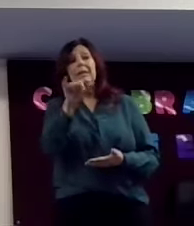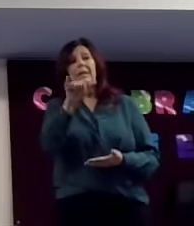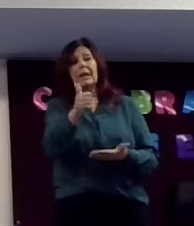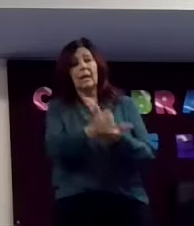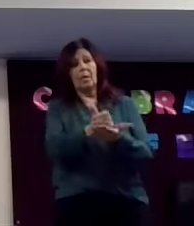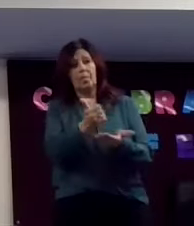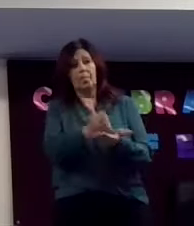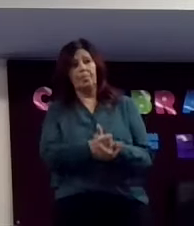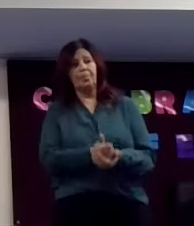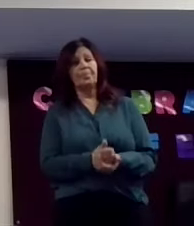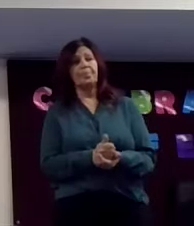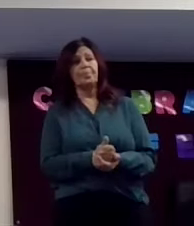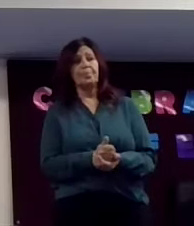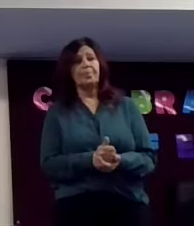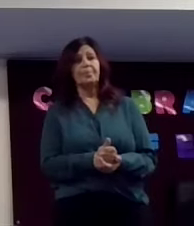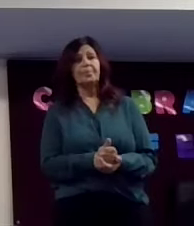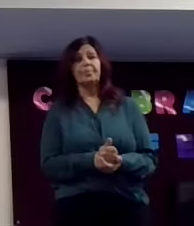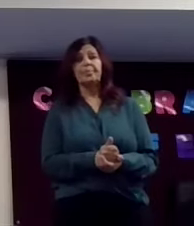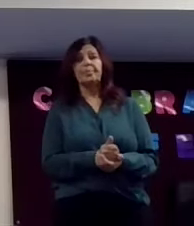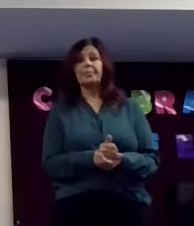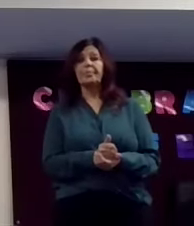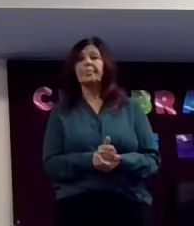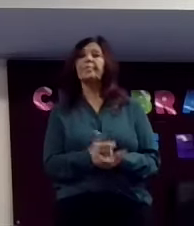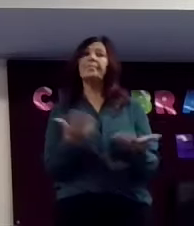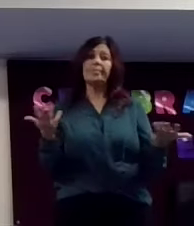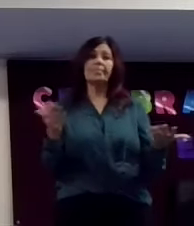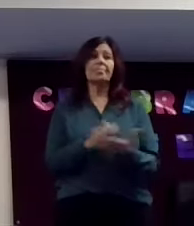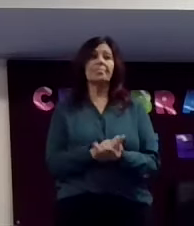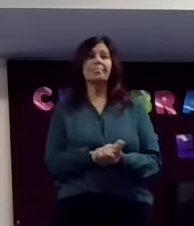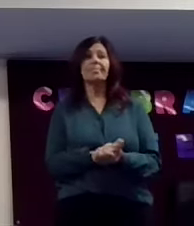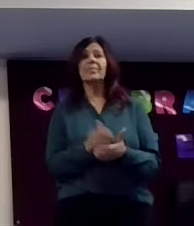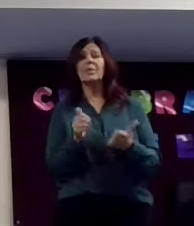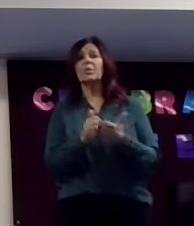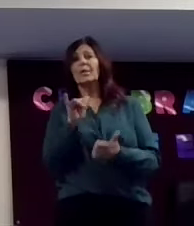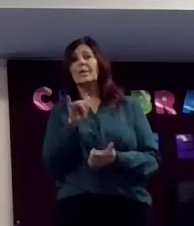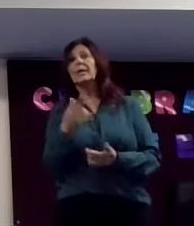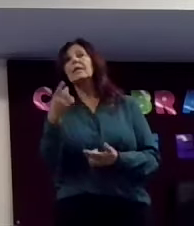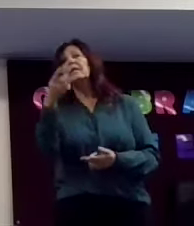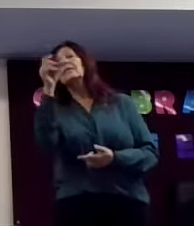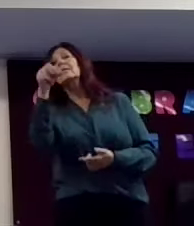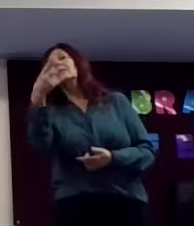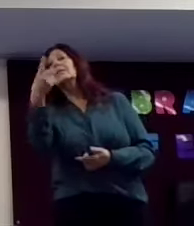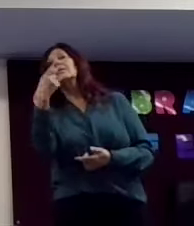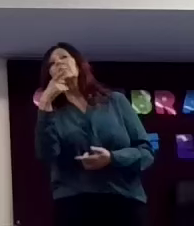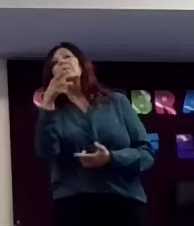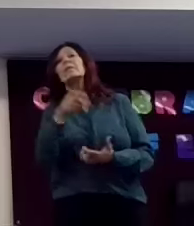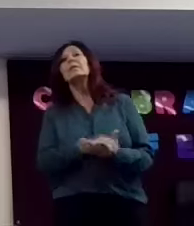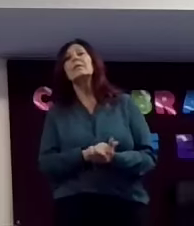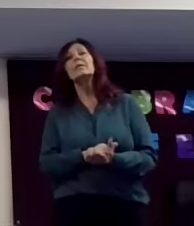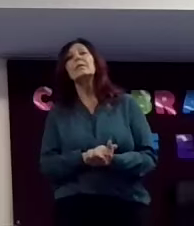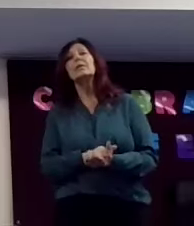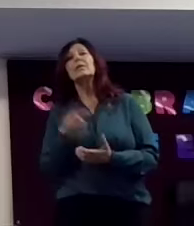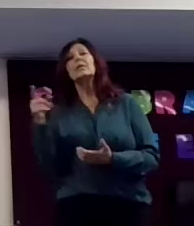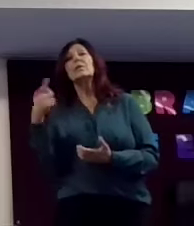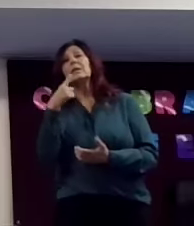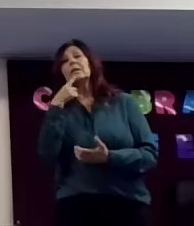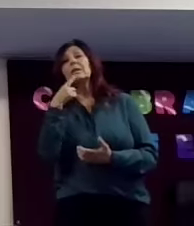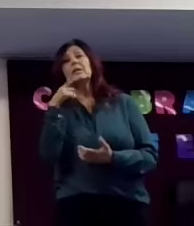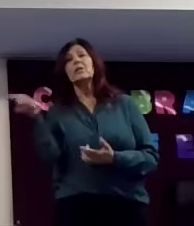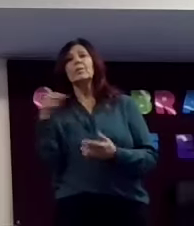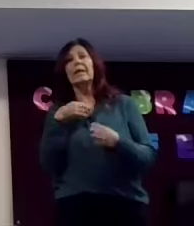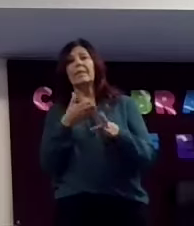help to be helpful. So with that, yes, ma'am. You said that